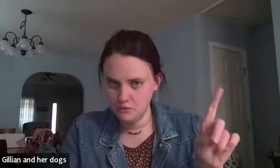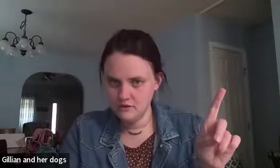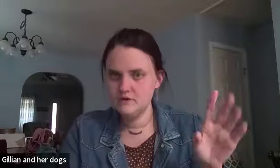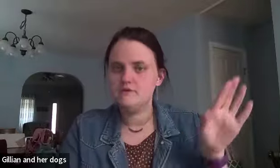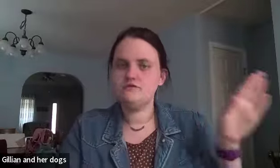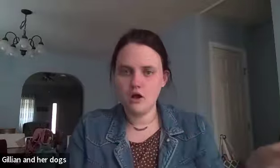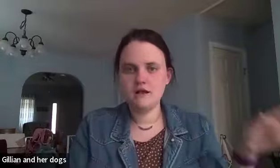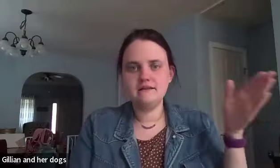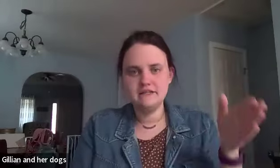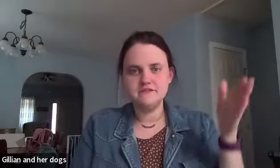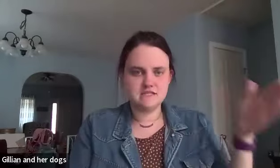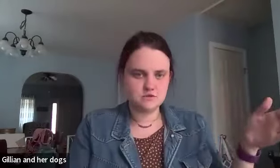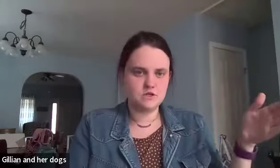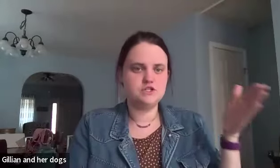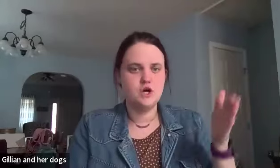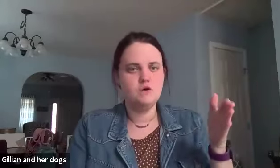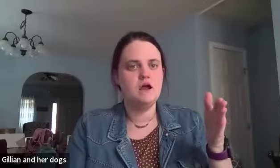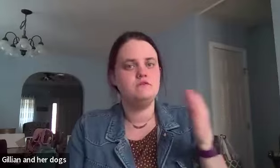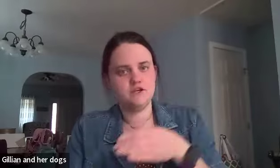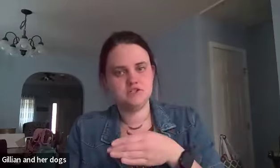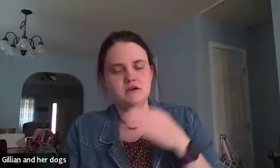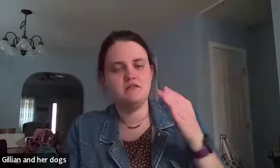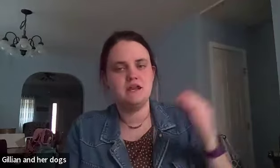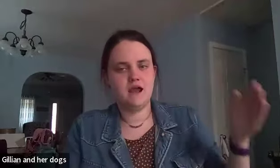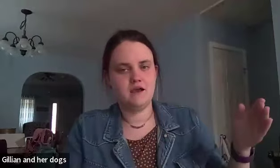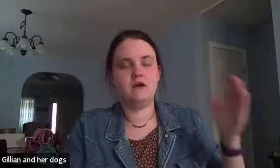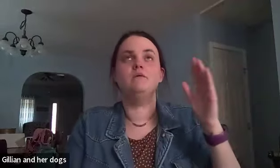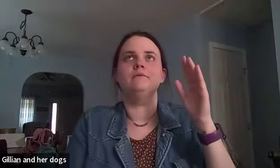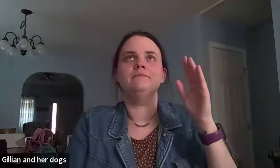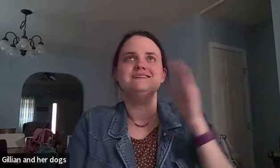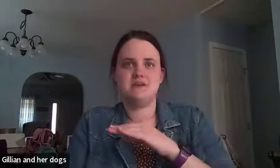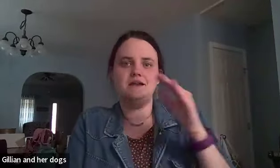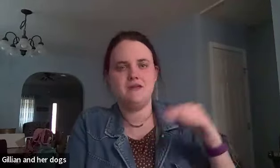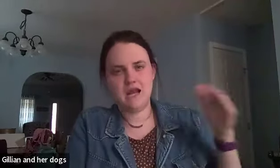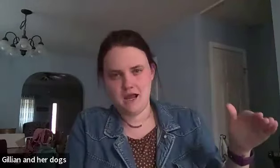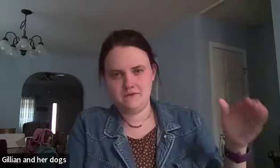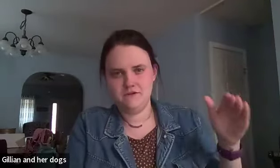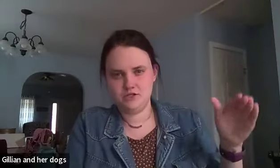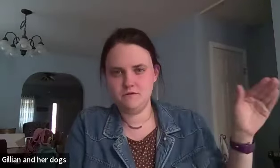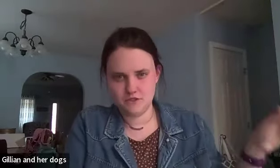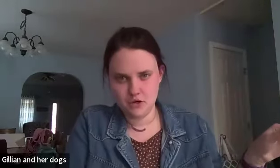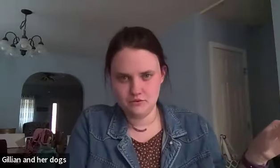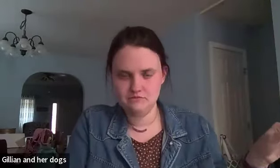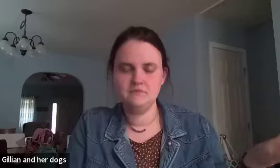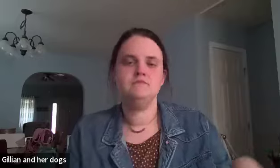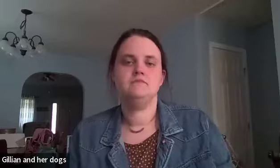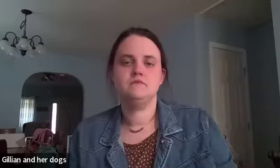toad. Frog I leave as this one. Toad I will fingerspell and then add, or I will sign and then add the fingerspell for toad.